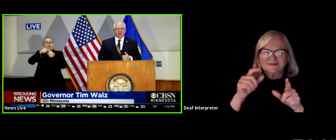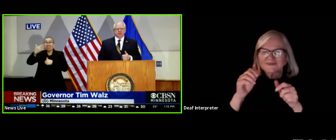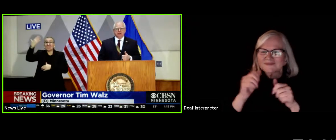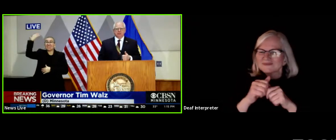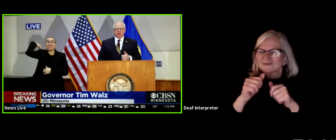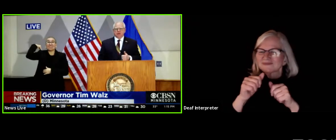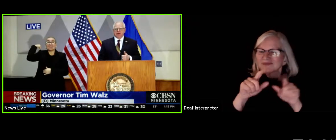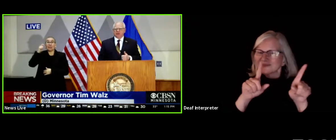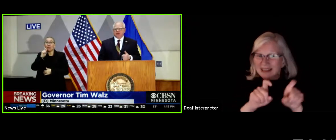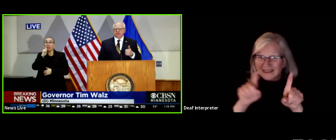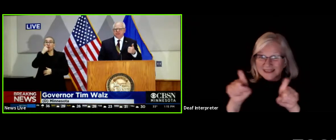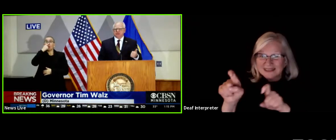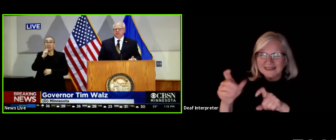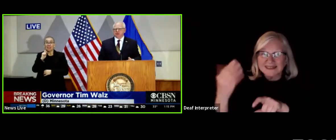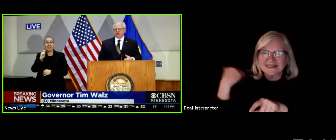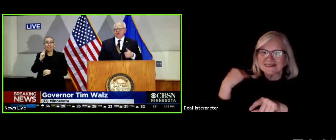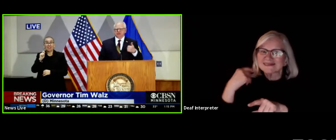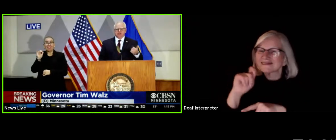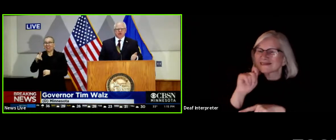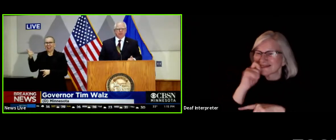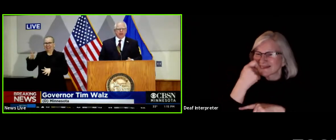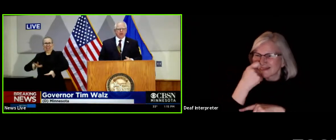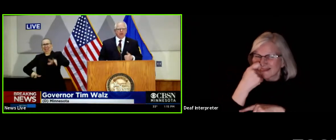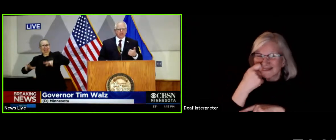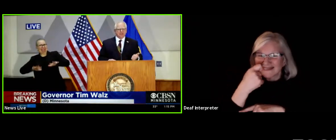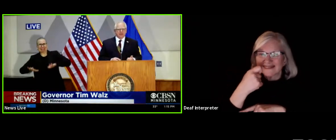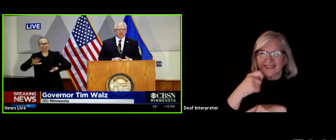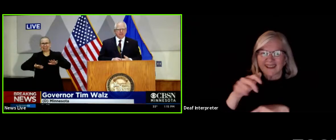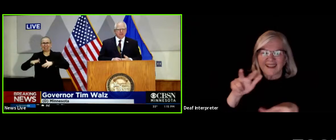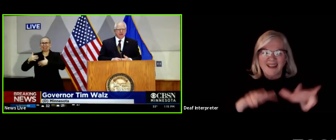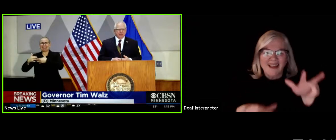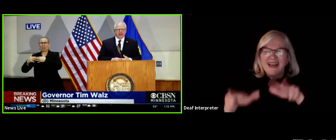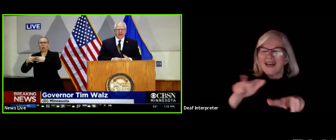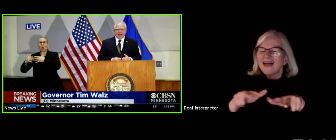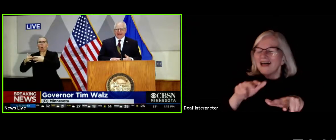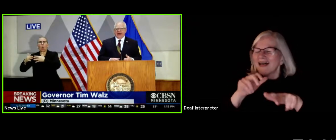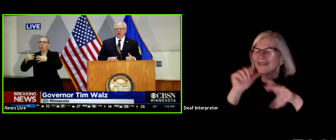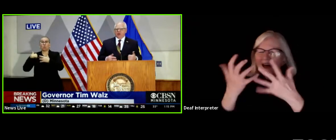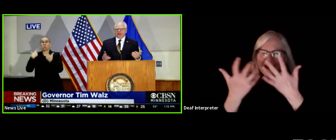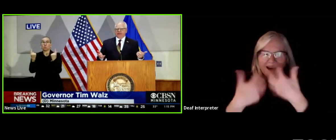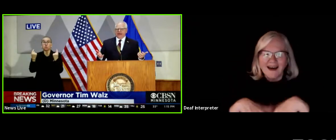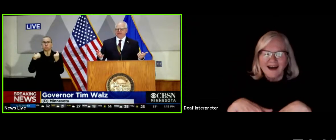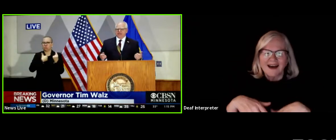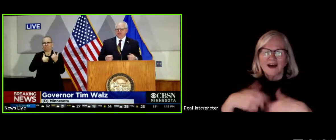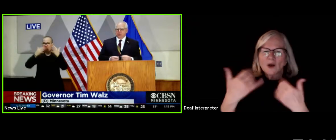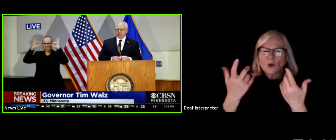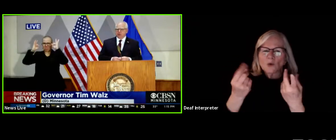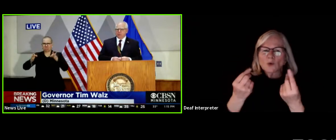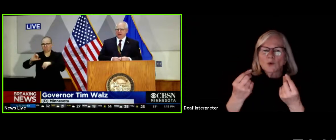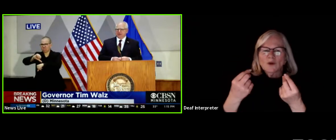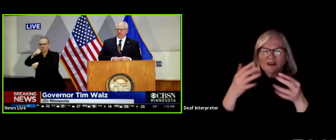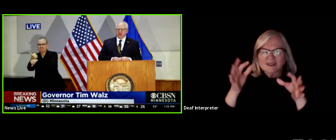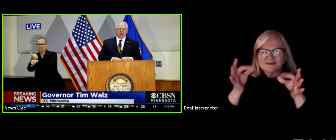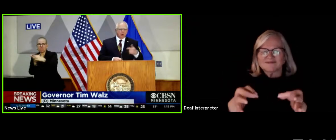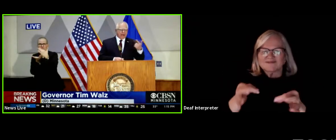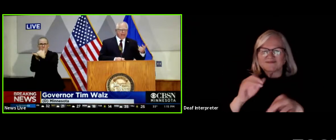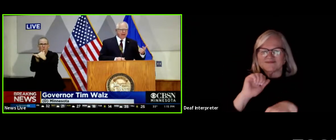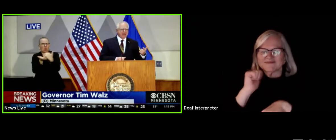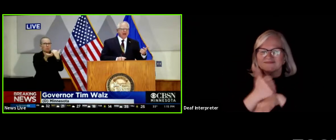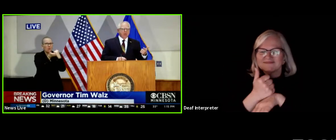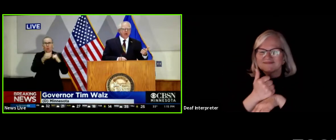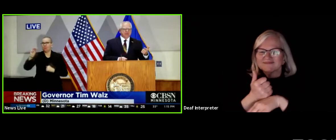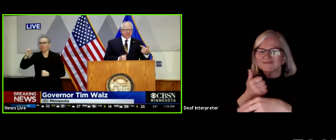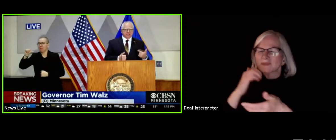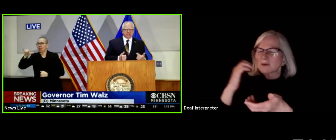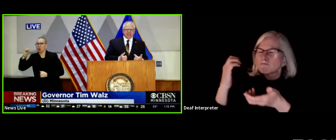unique partnership between the healthcare systems, University of Minnesota, the Mayo Clinic, state of Minnesota, and now recognized as the most robust. What came